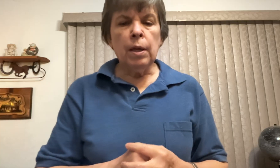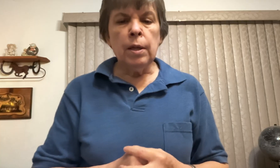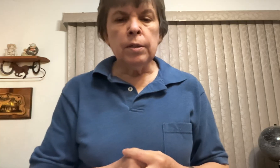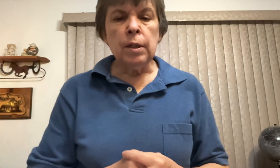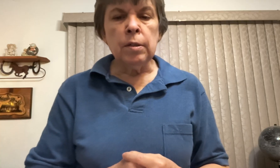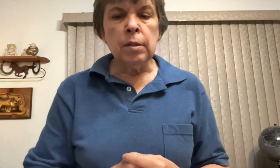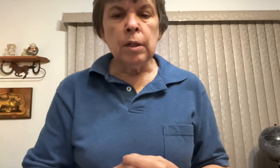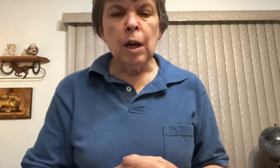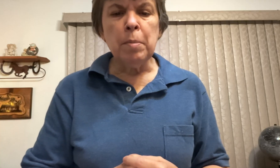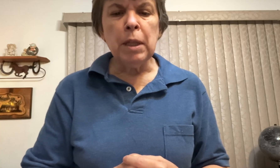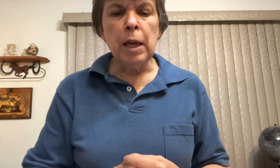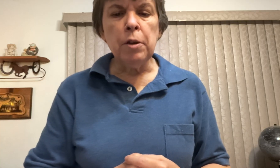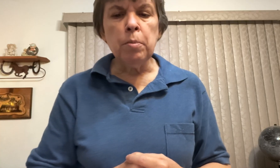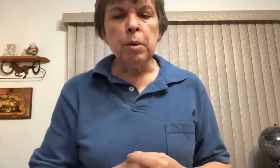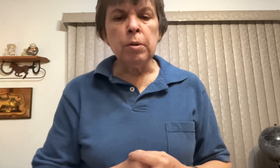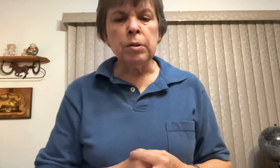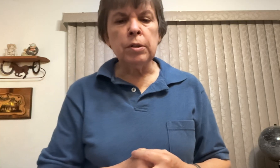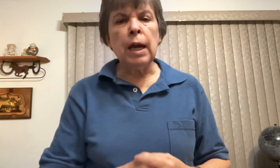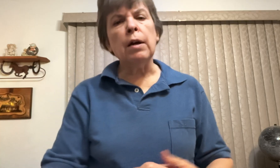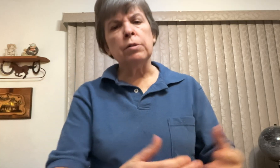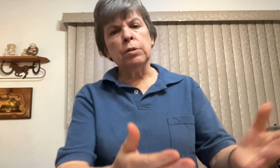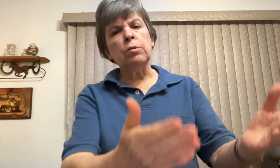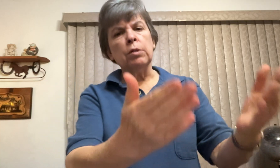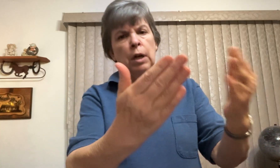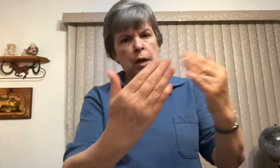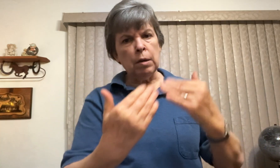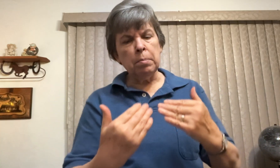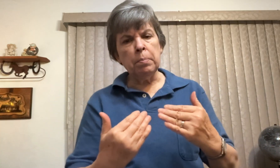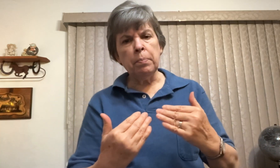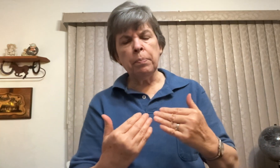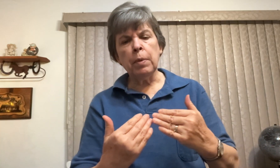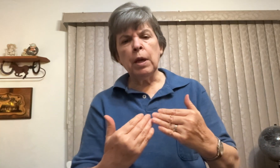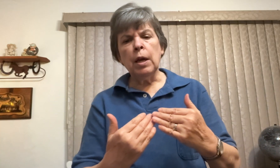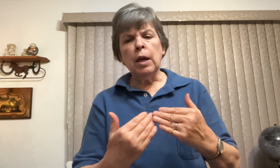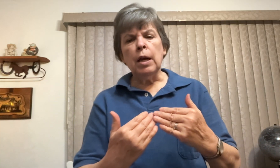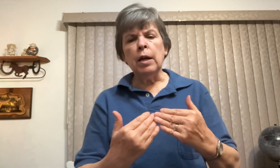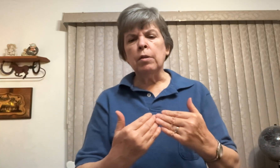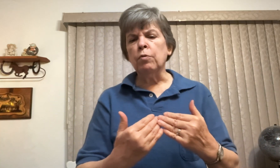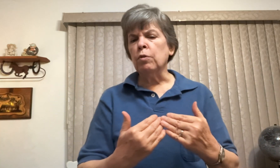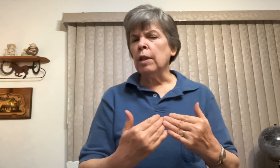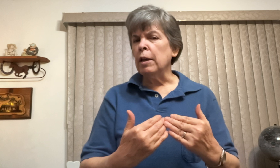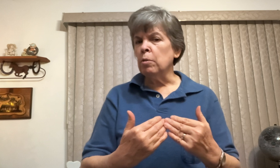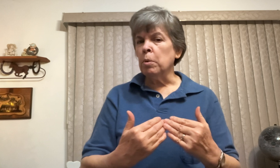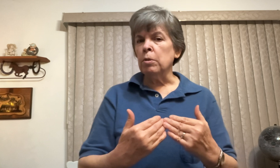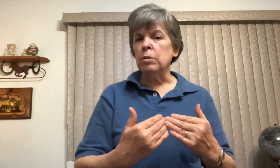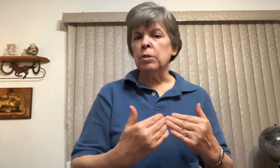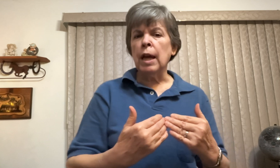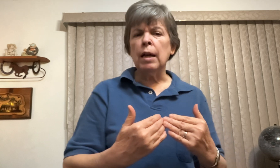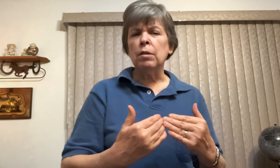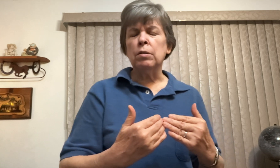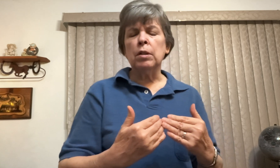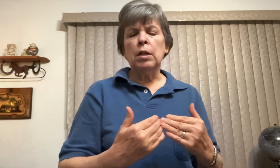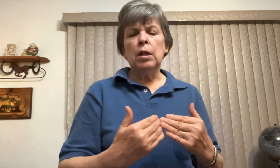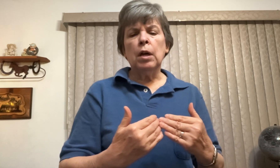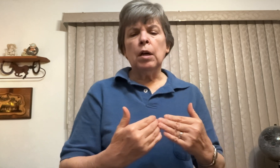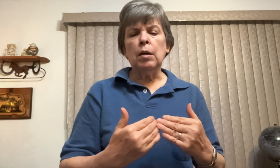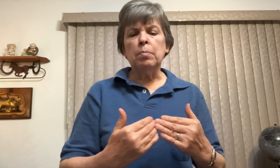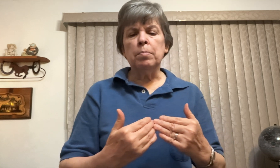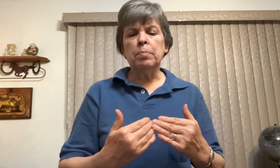It says, come and lay your burdens down. So come, and for lay your burdens down,